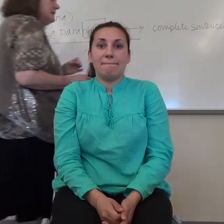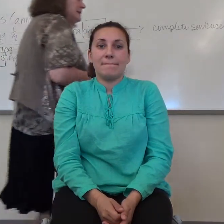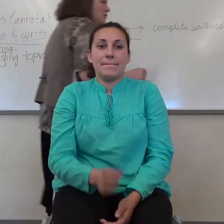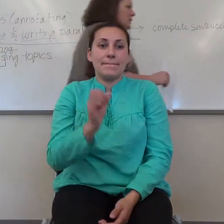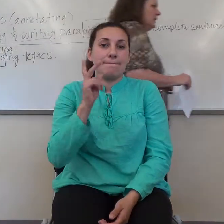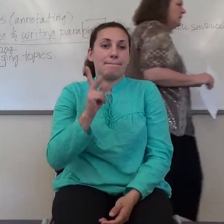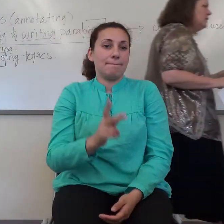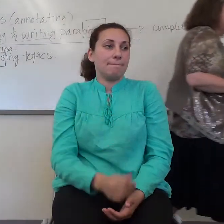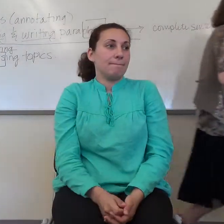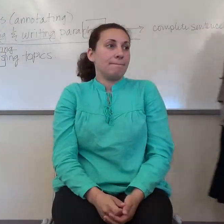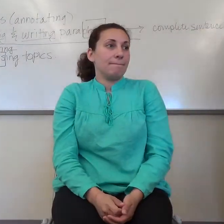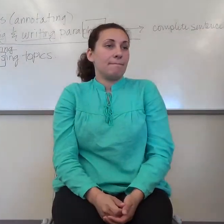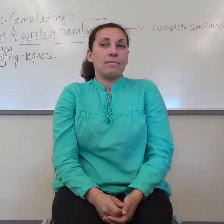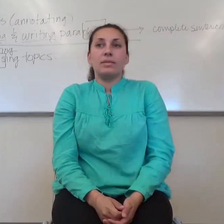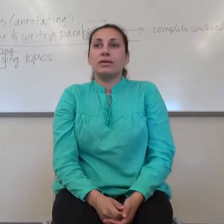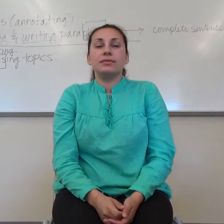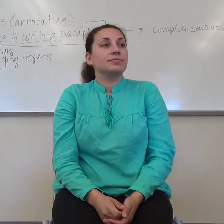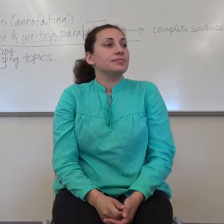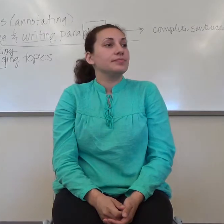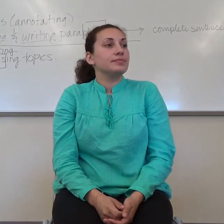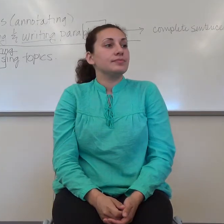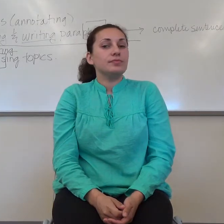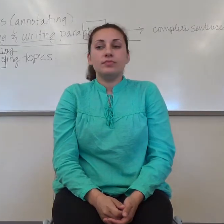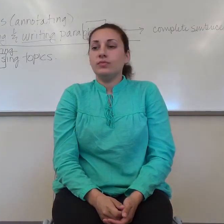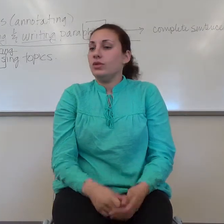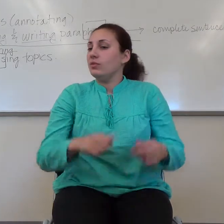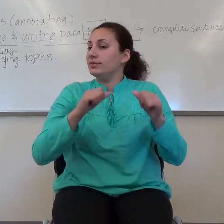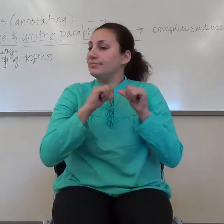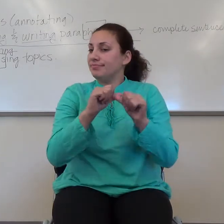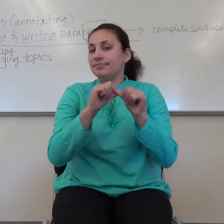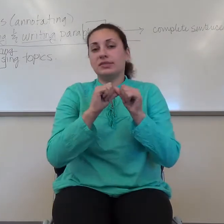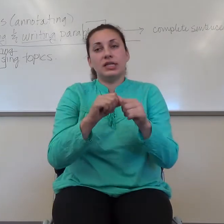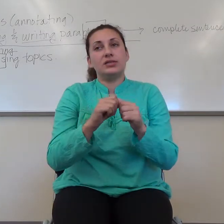So we're going to go into these and do our same thing.